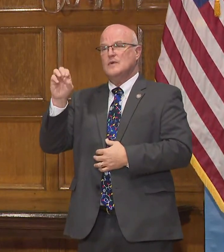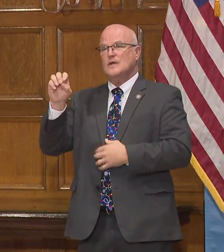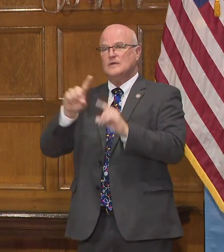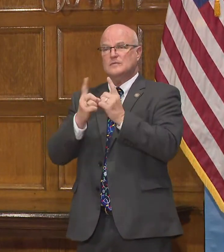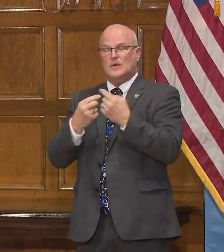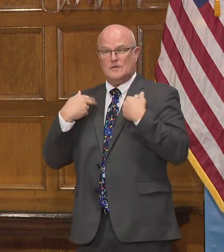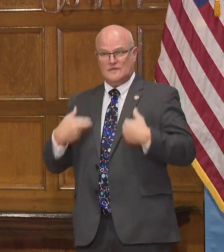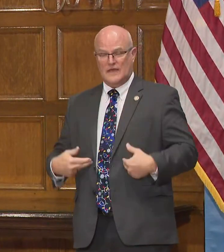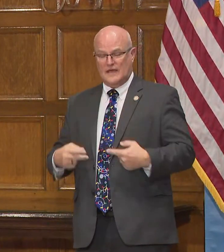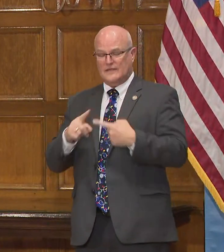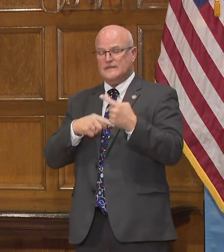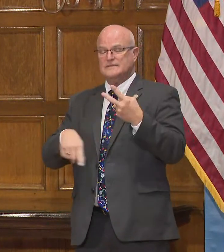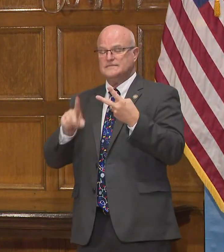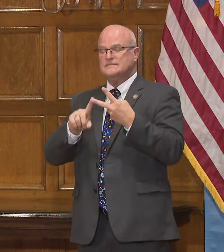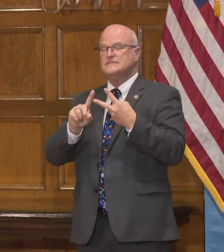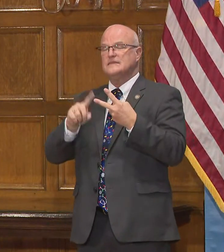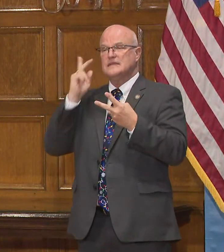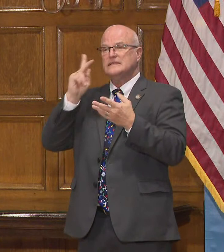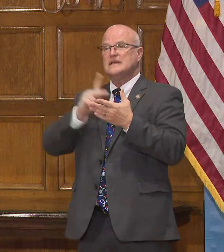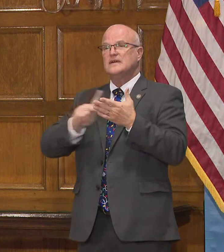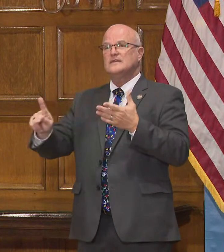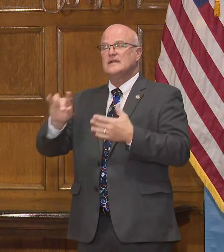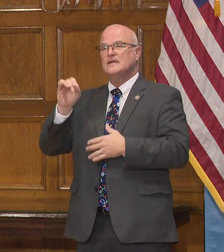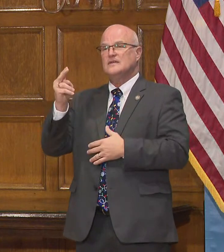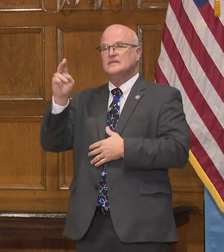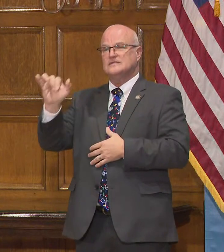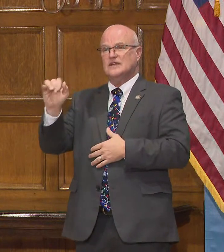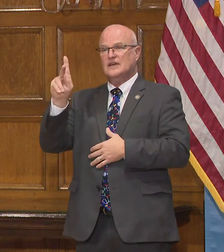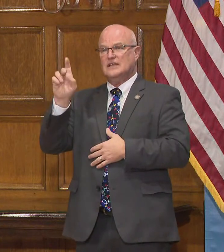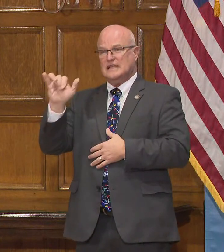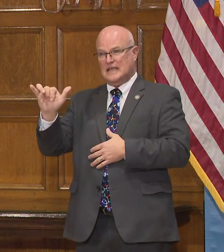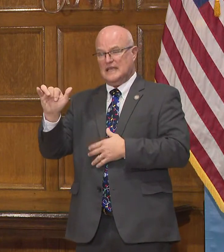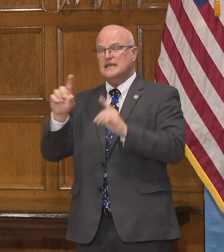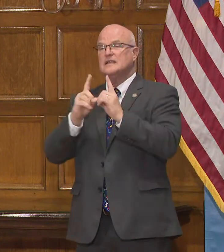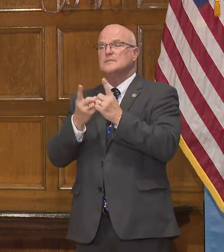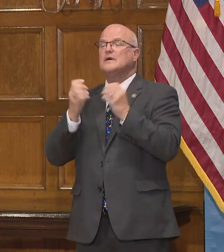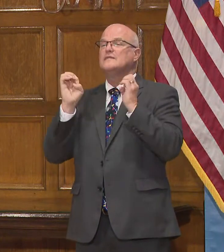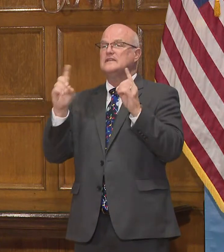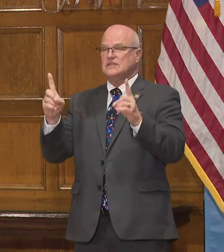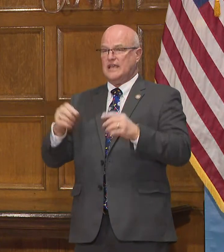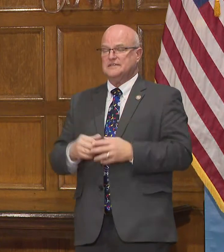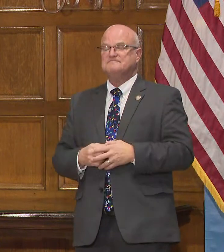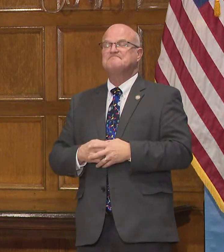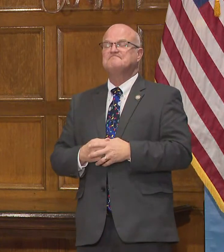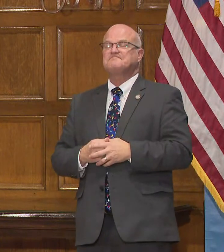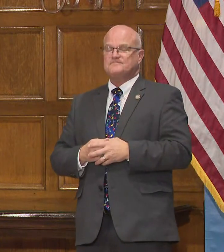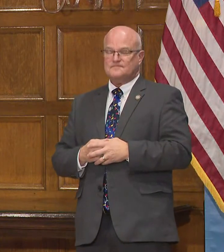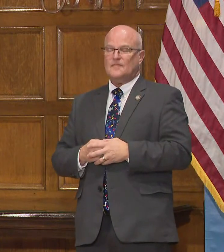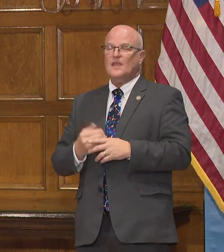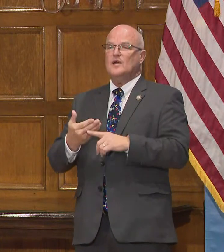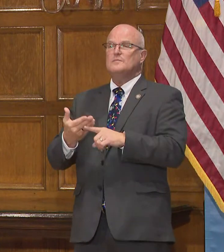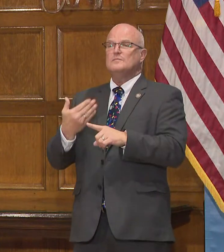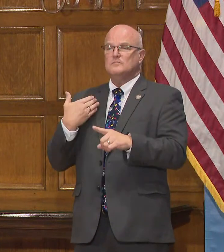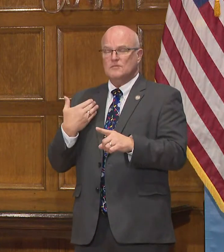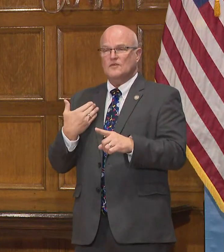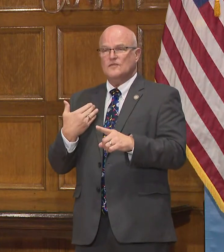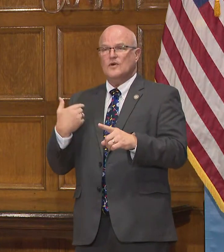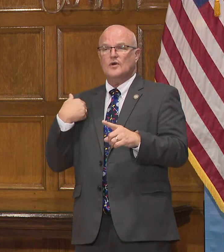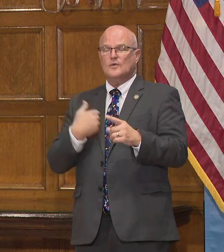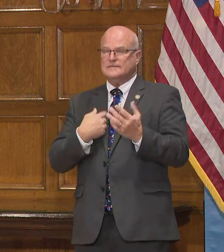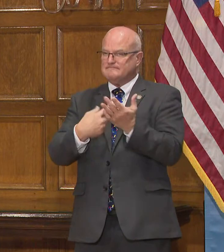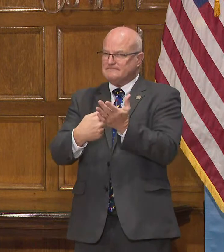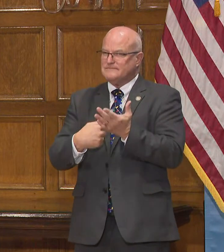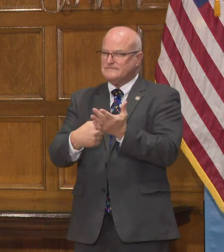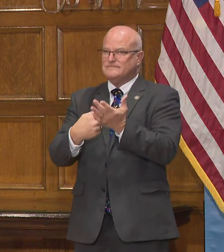and Secretary Johnny Key of the Department of Education. And before we go into discussing the